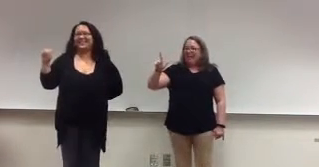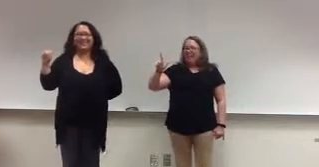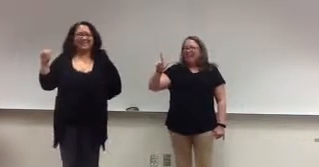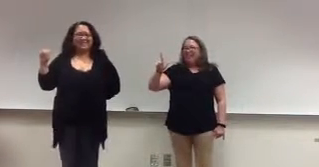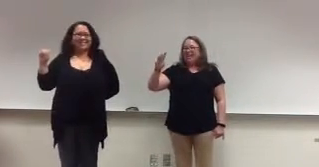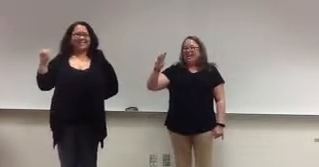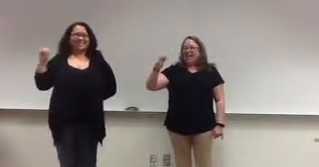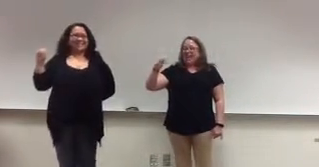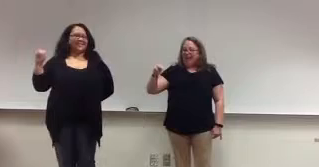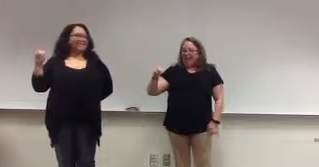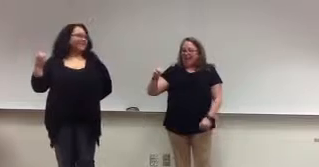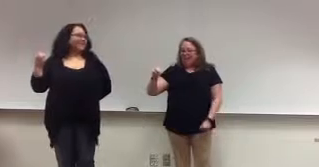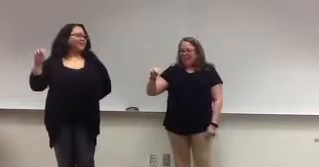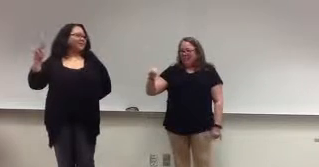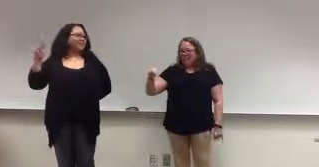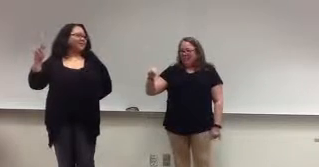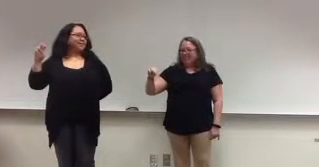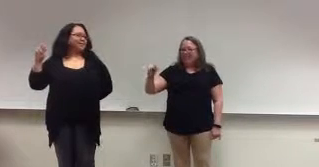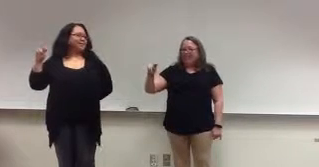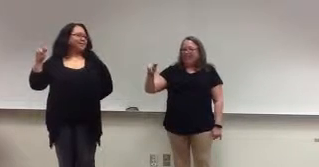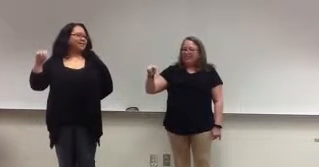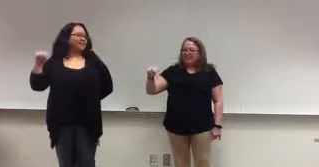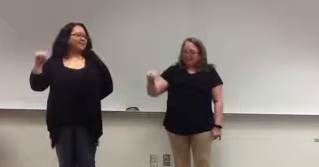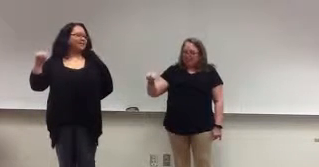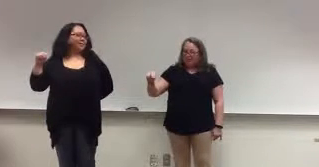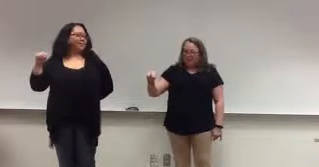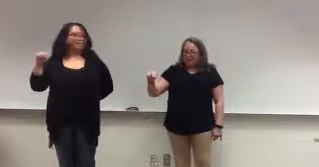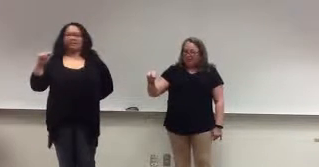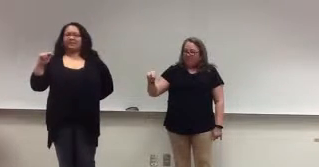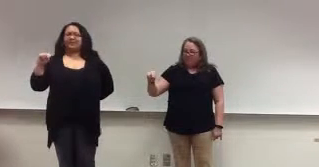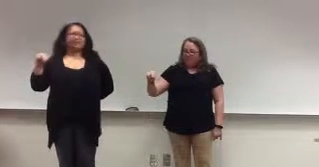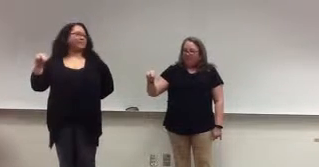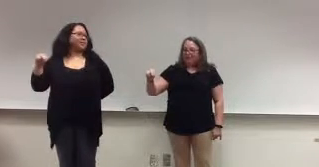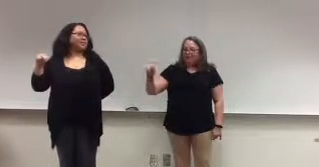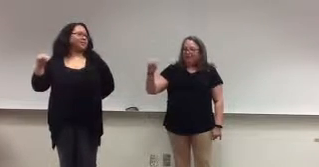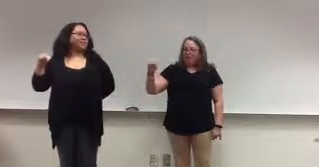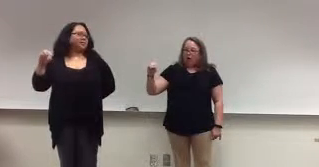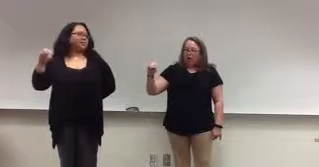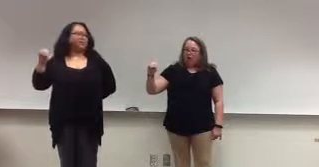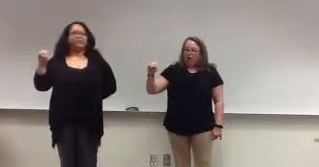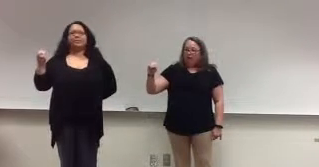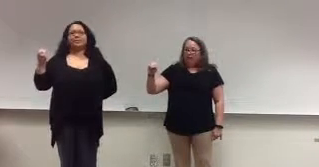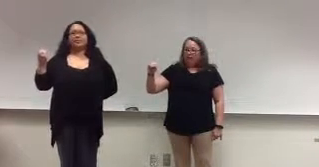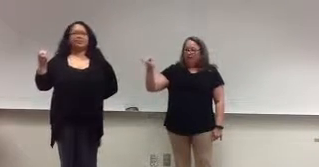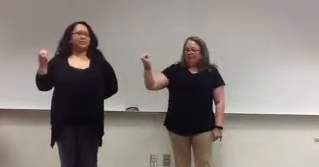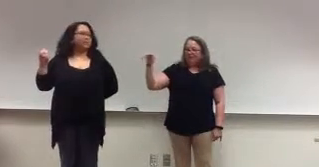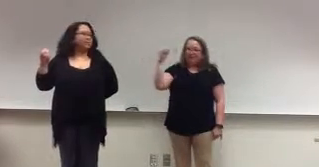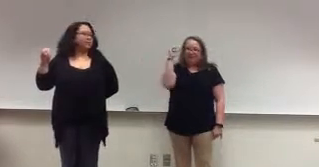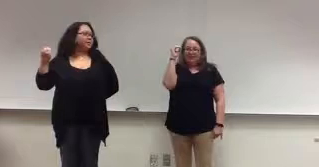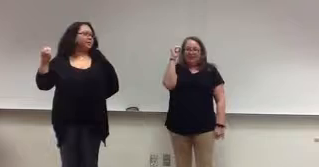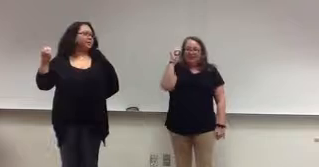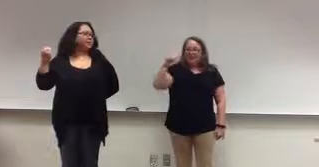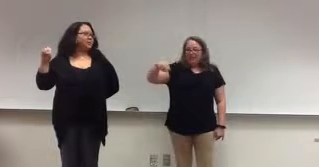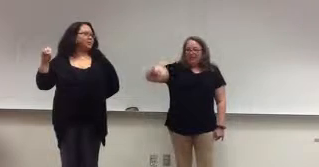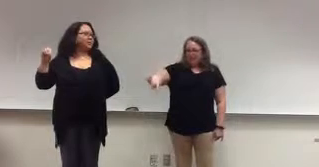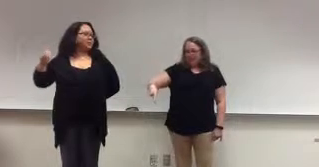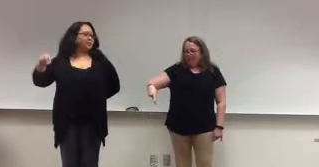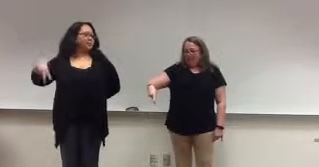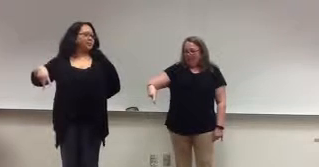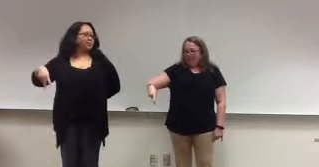L, M, and then N is just 2, O, like an O, P is